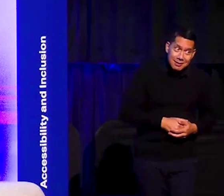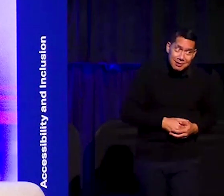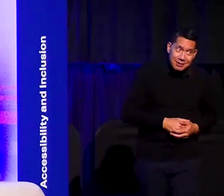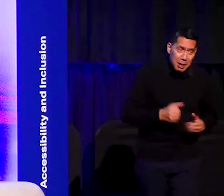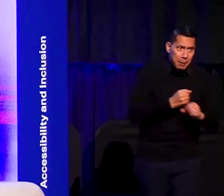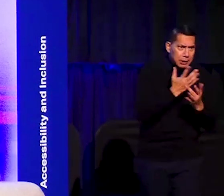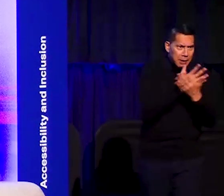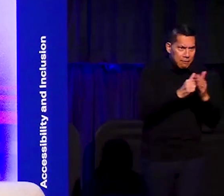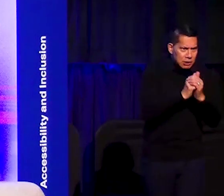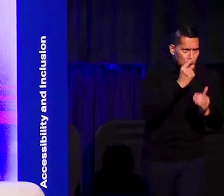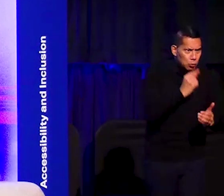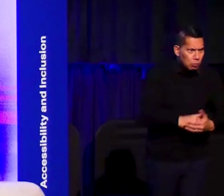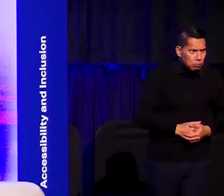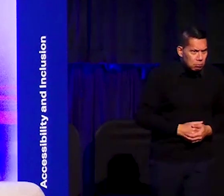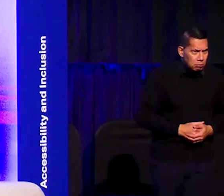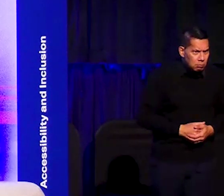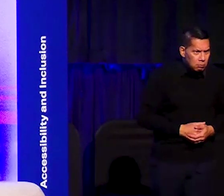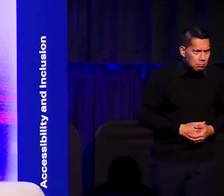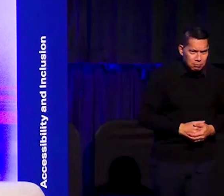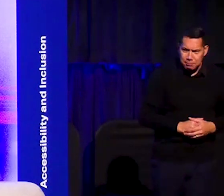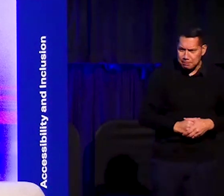possible. I think it'll be great.